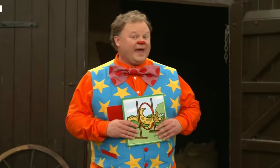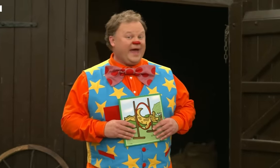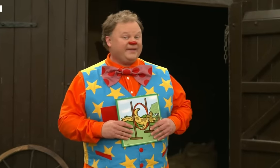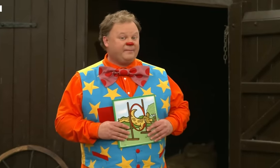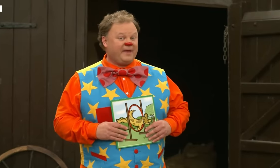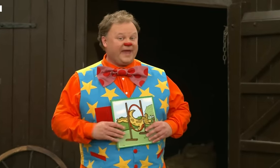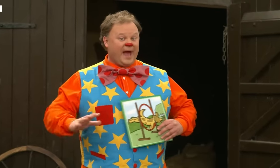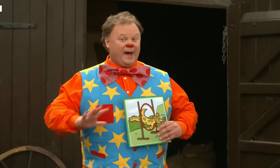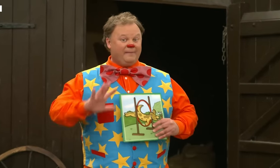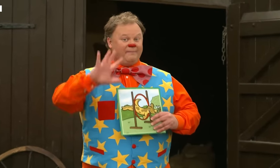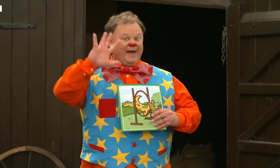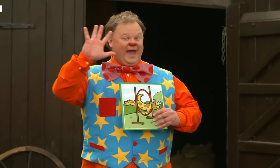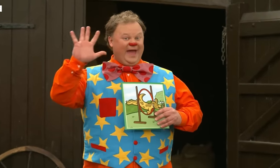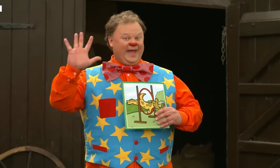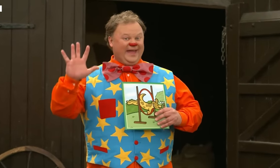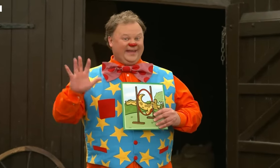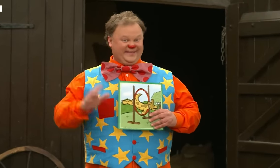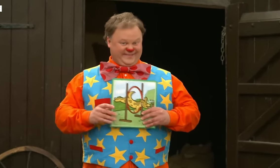Prepare to be amazed.